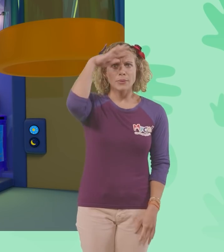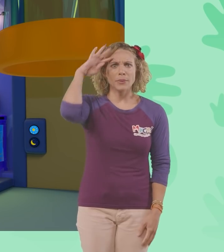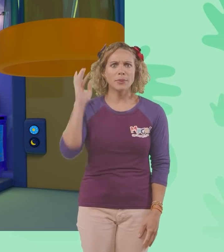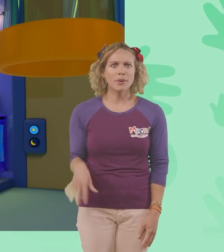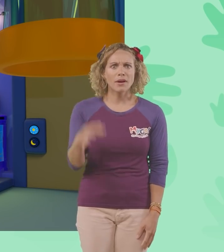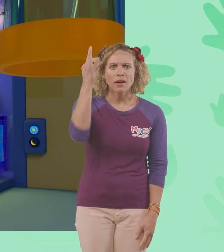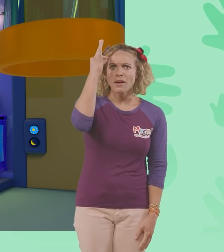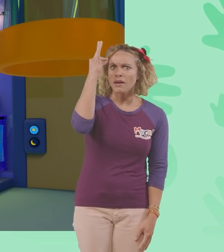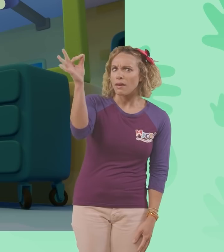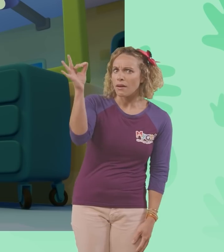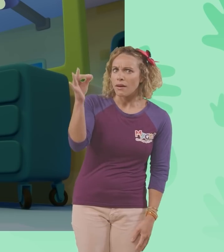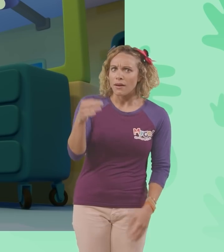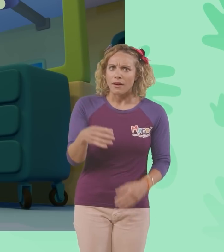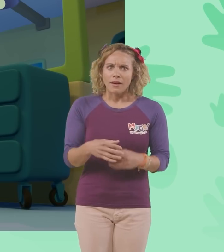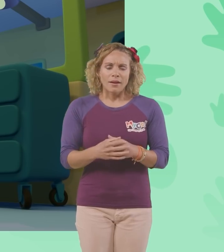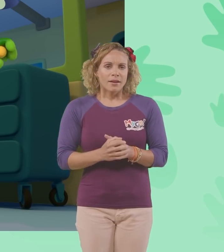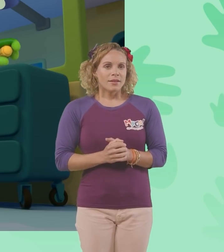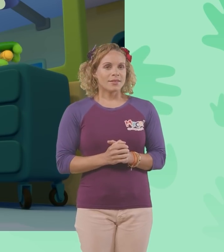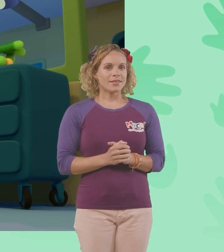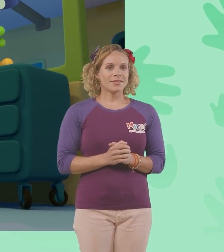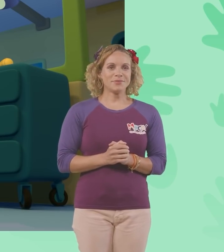Phew! That was a close one.